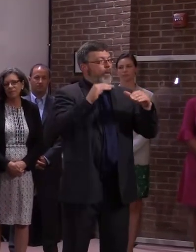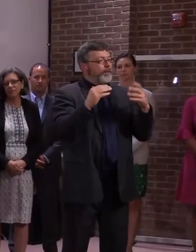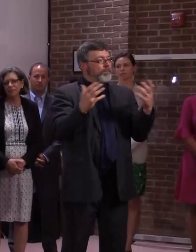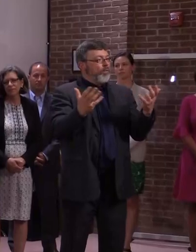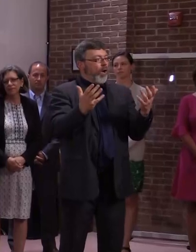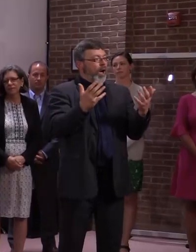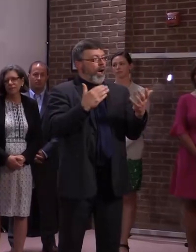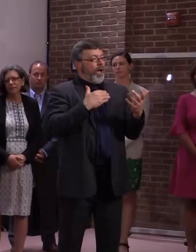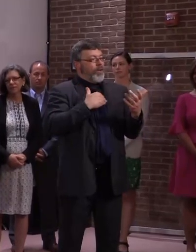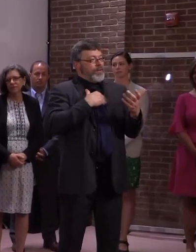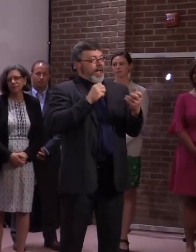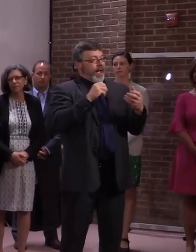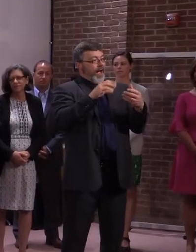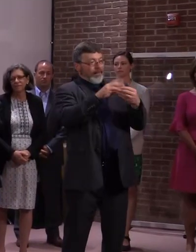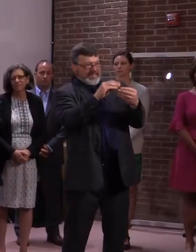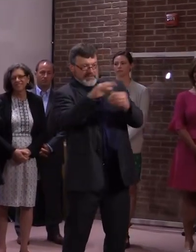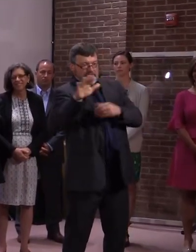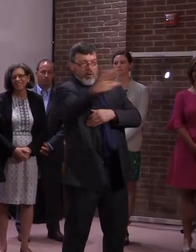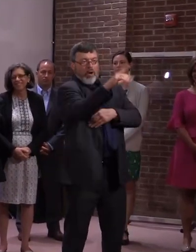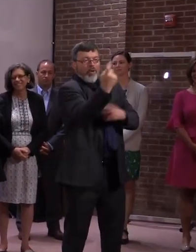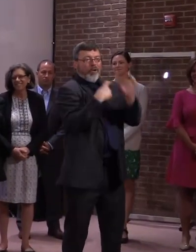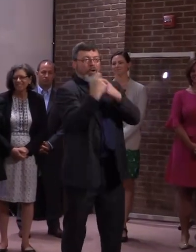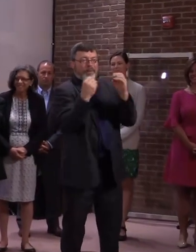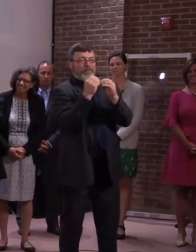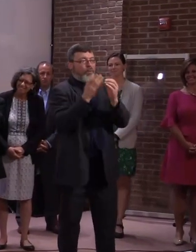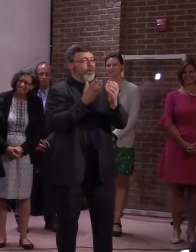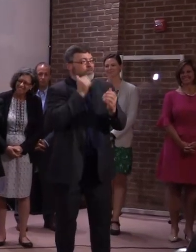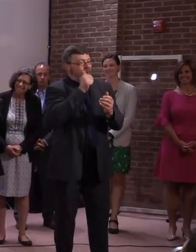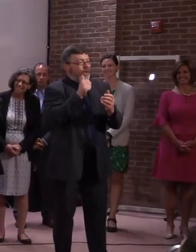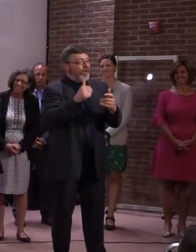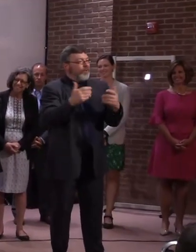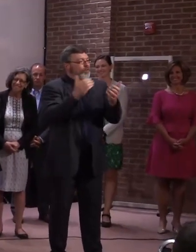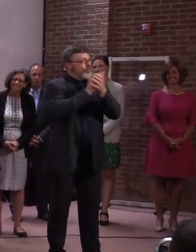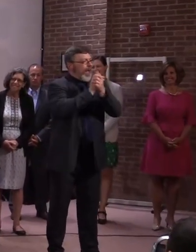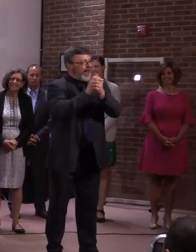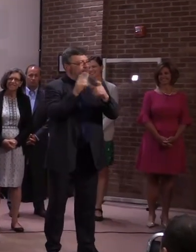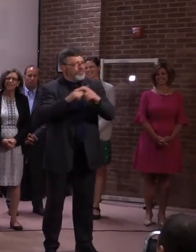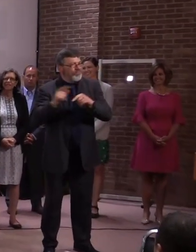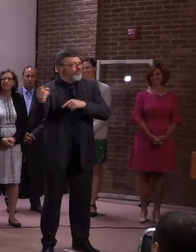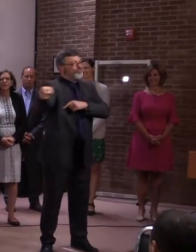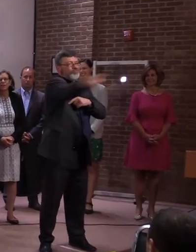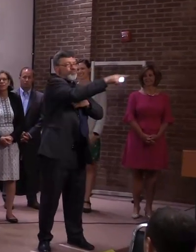your questions at that point. But again, congratulations, Vermont. You've done a